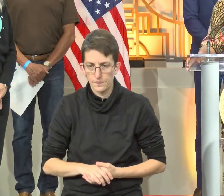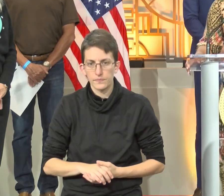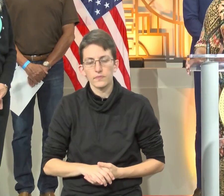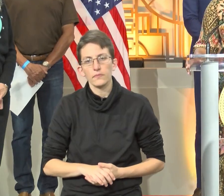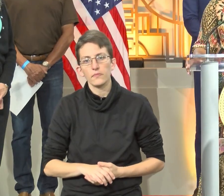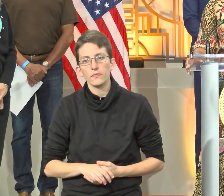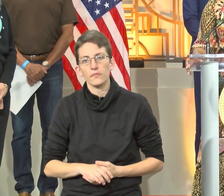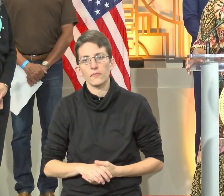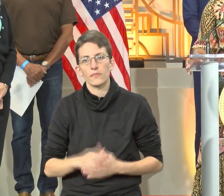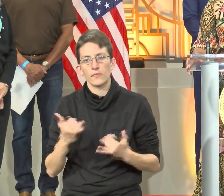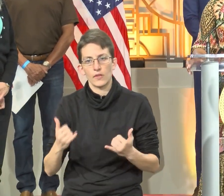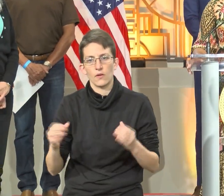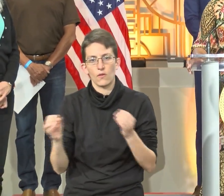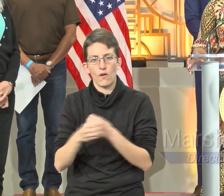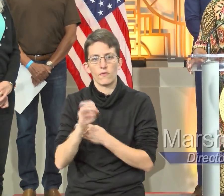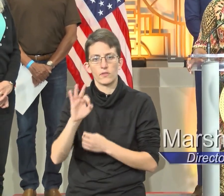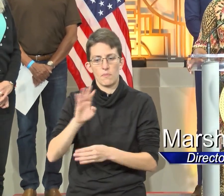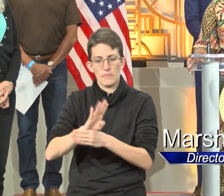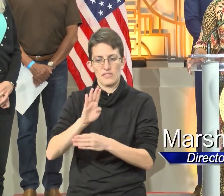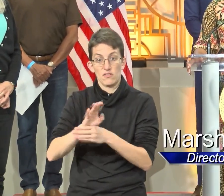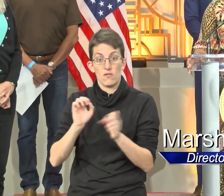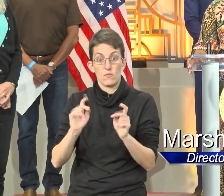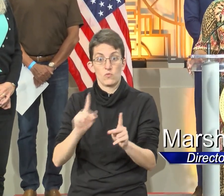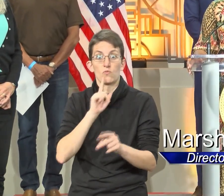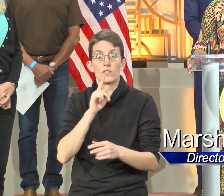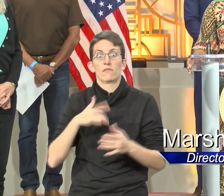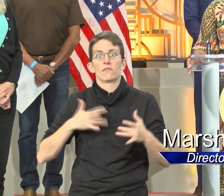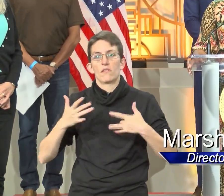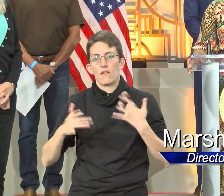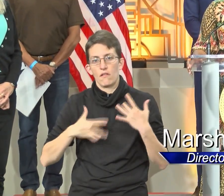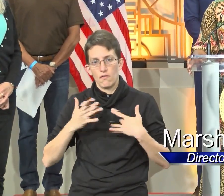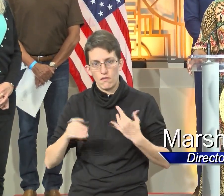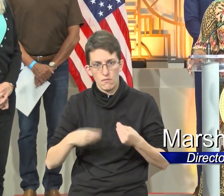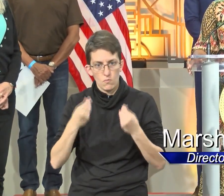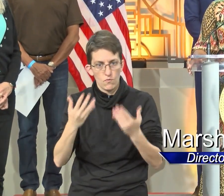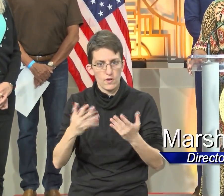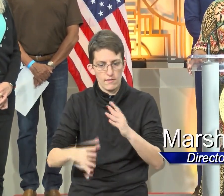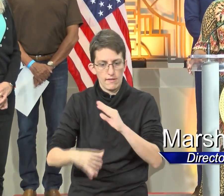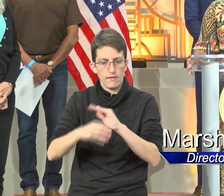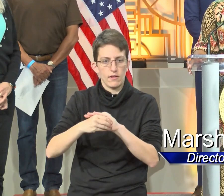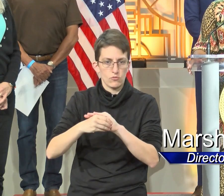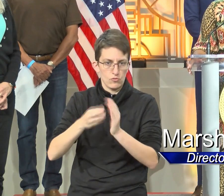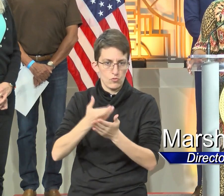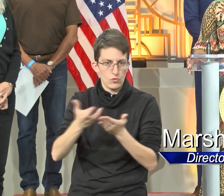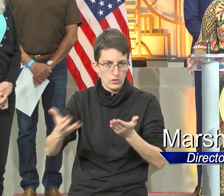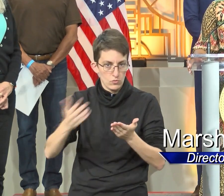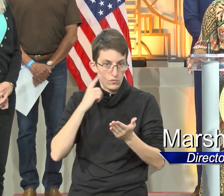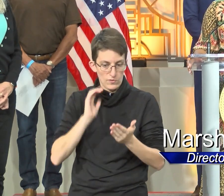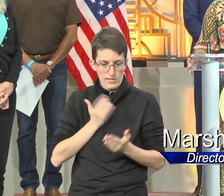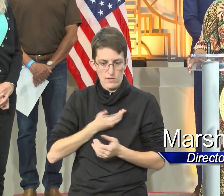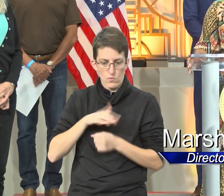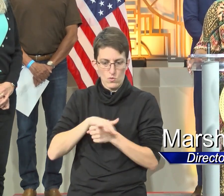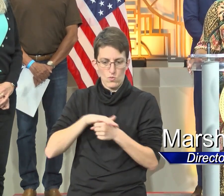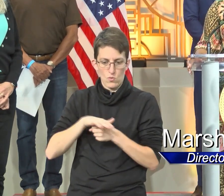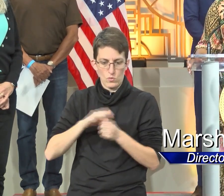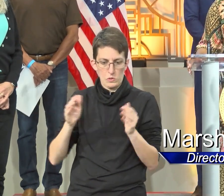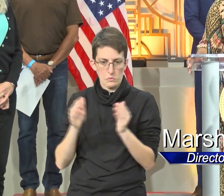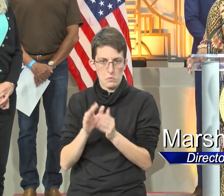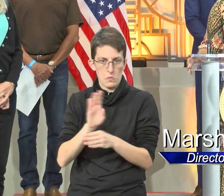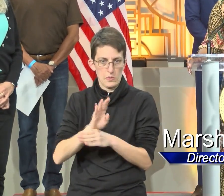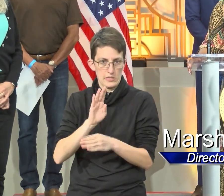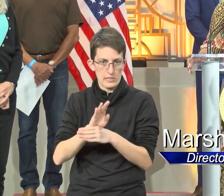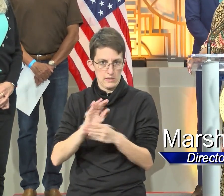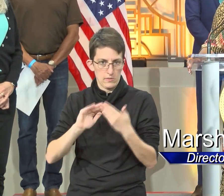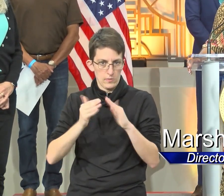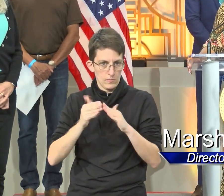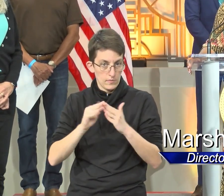So the Office of Business Opportunities is so excited to be able to provide this additional resource for our local small business community. In